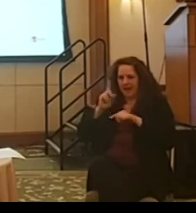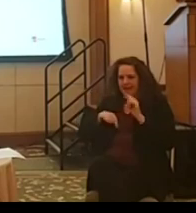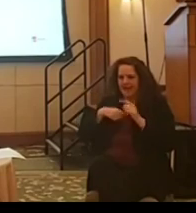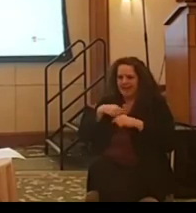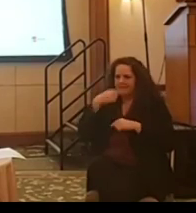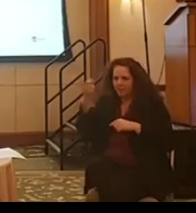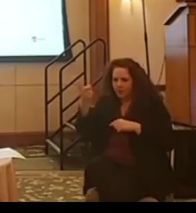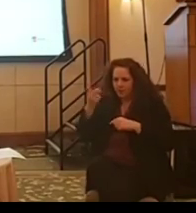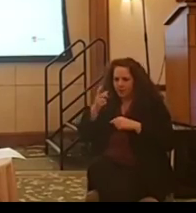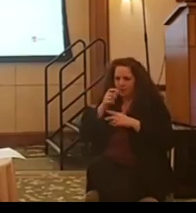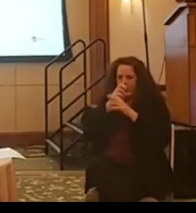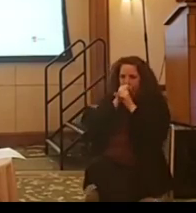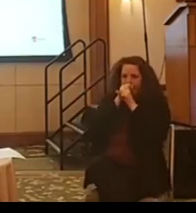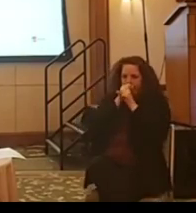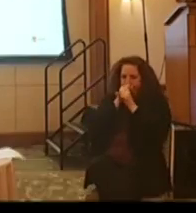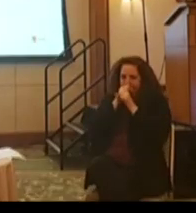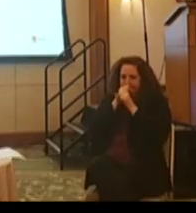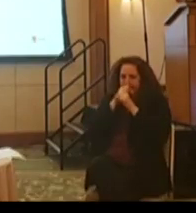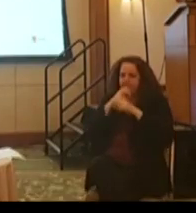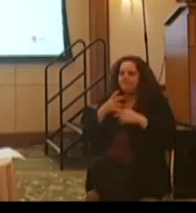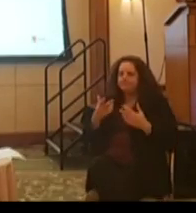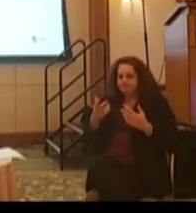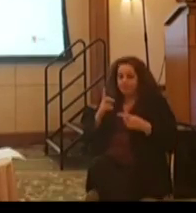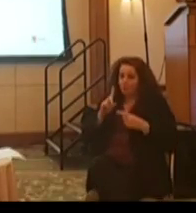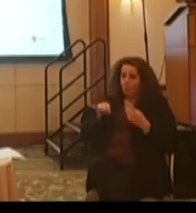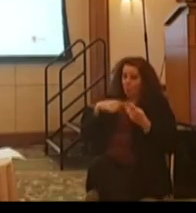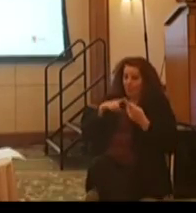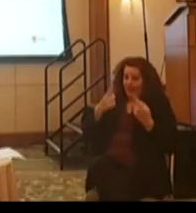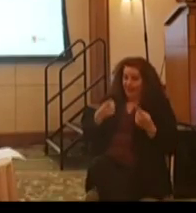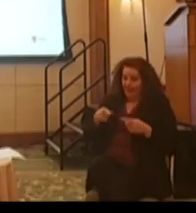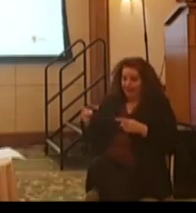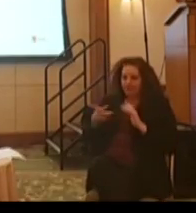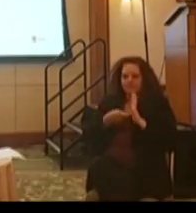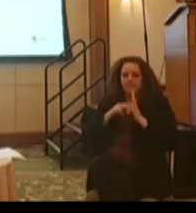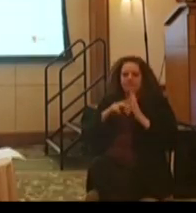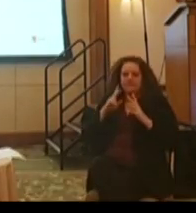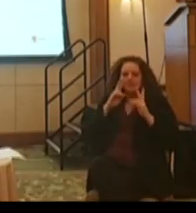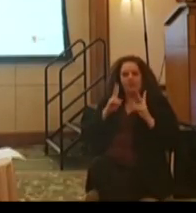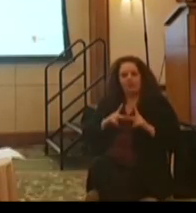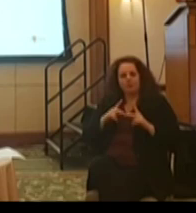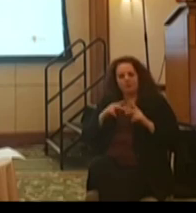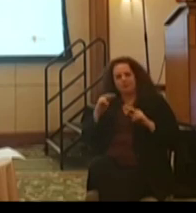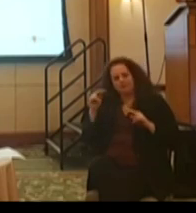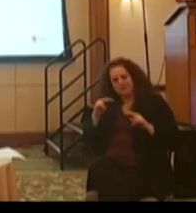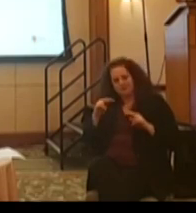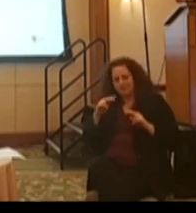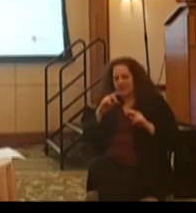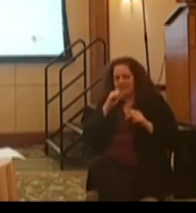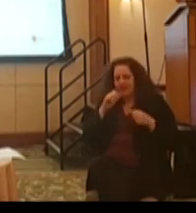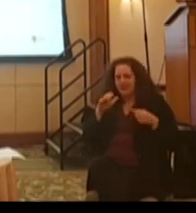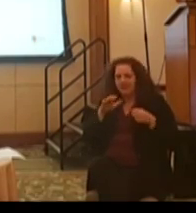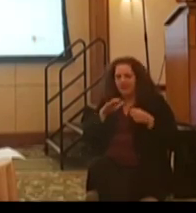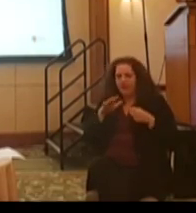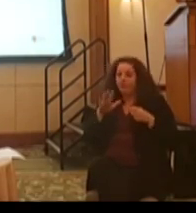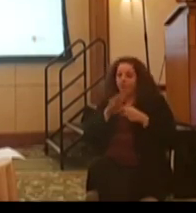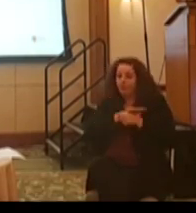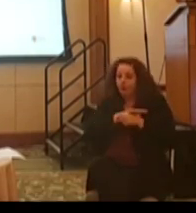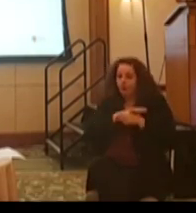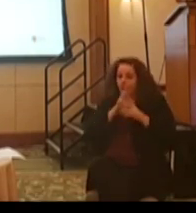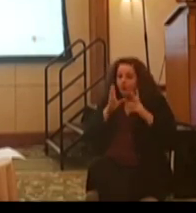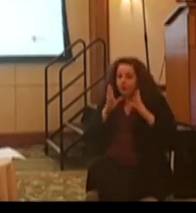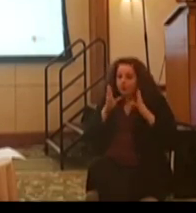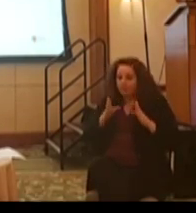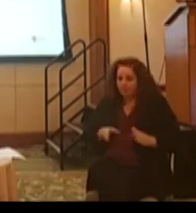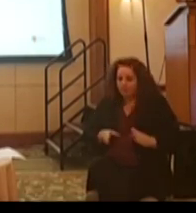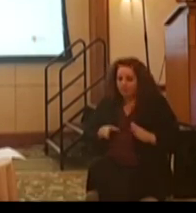They cease to be a full person. We either see them too close, in terms of we see them as a number,